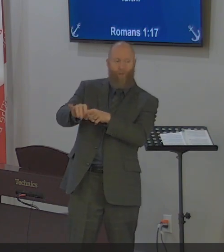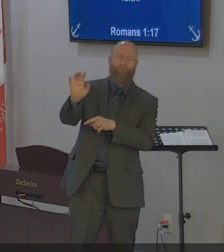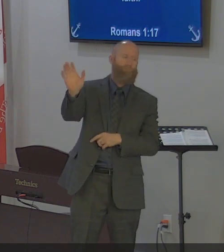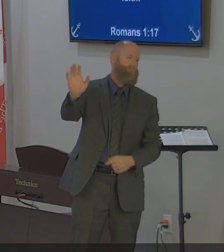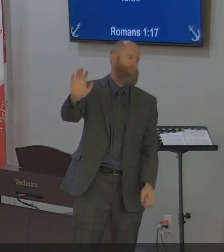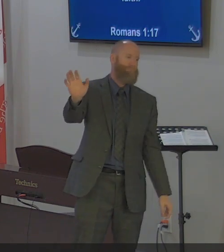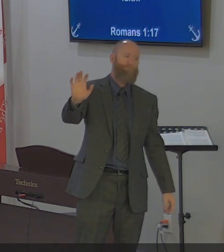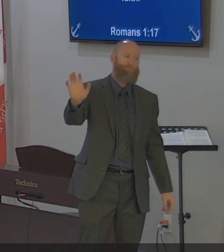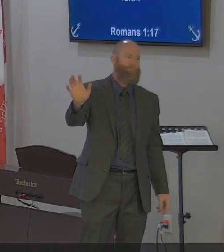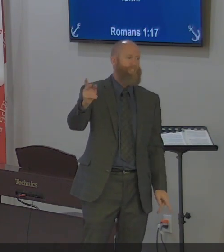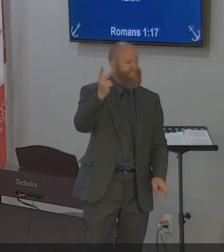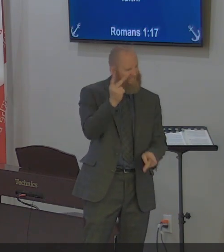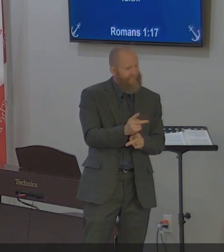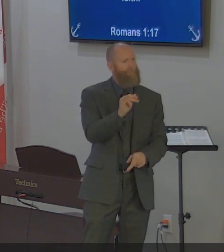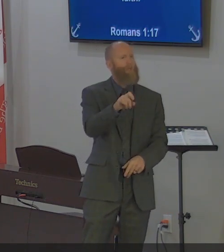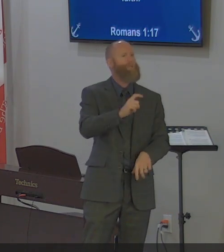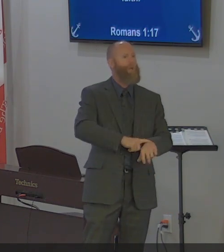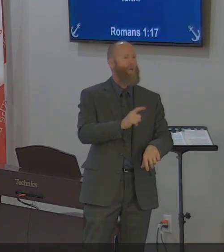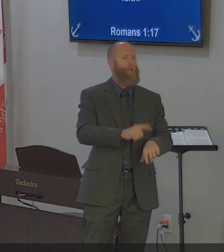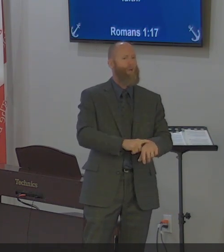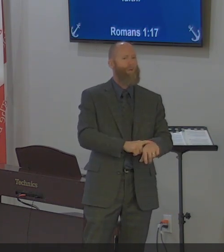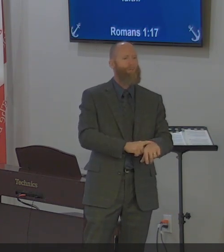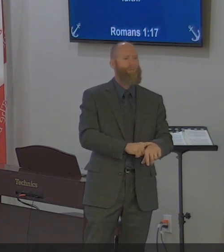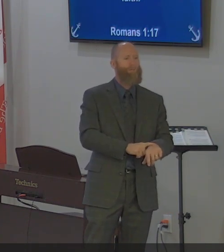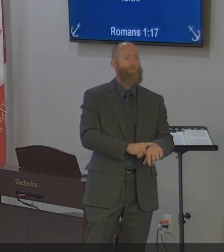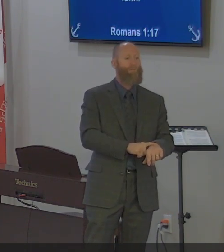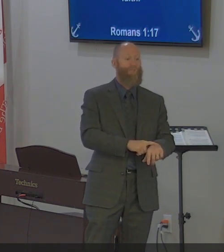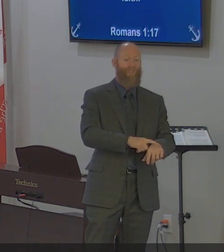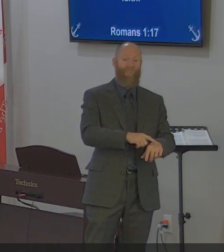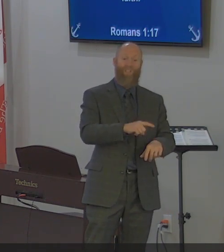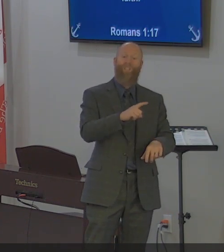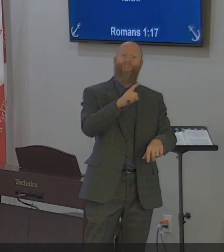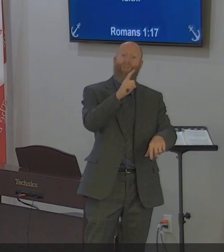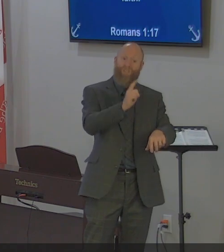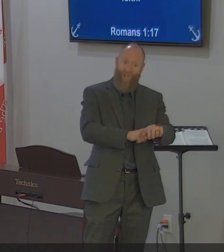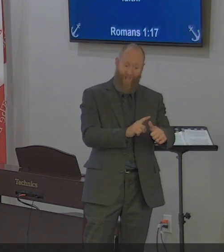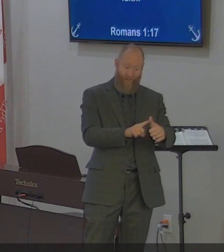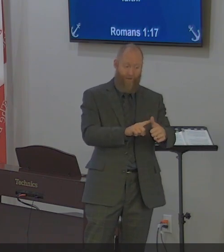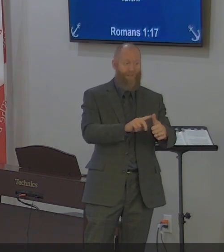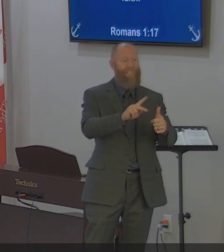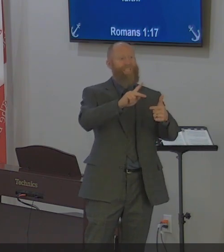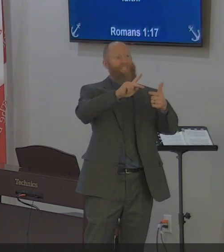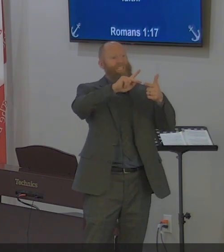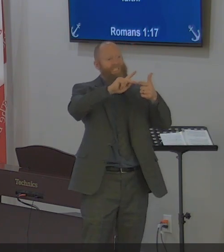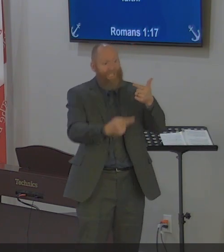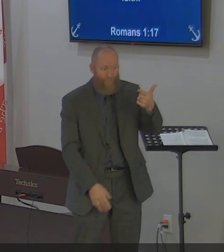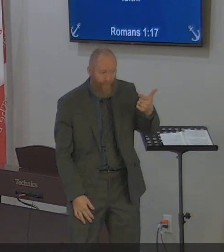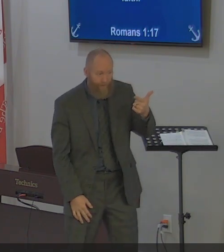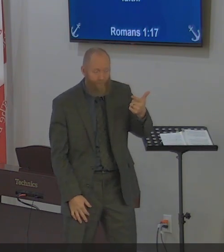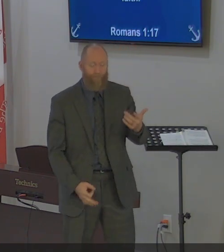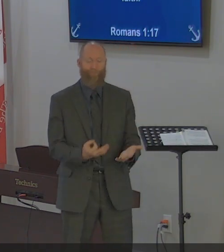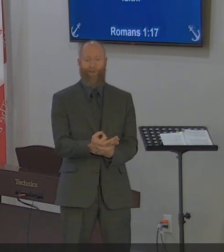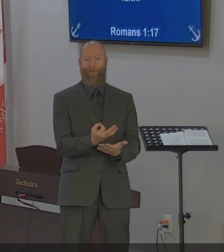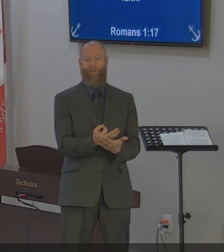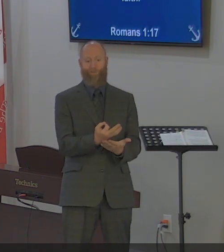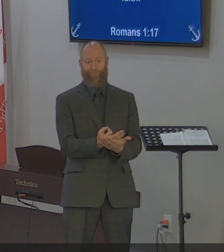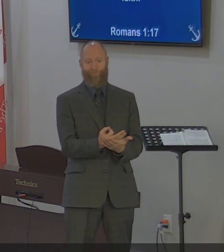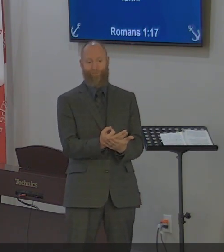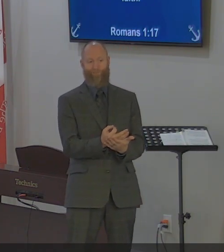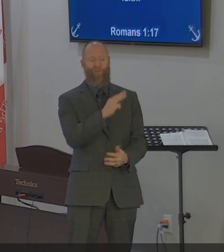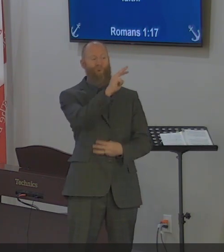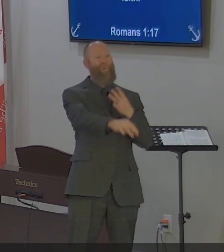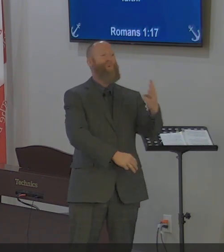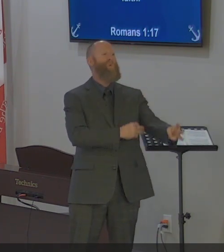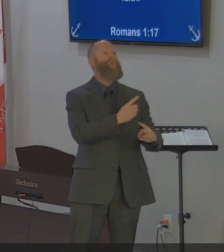learn to sacrifice more of is our finances. Today we're told to earn as much money as you can and to put